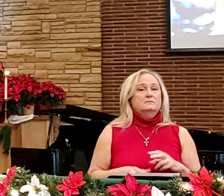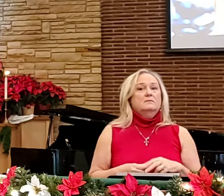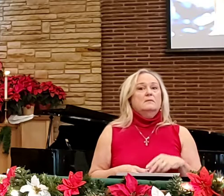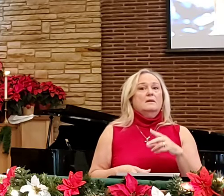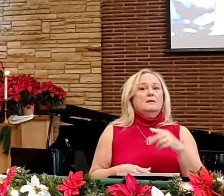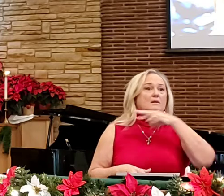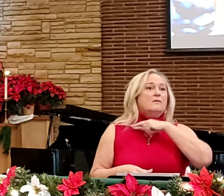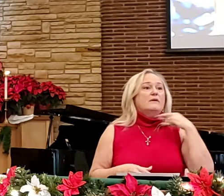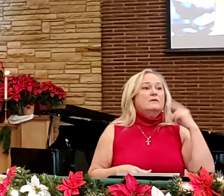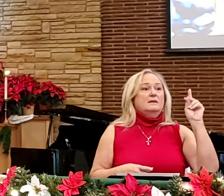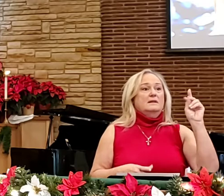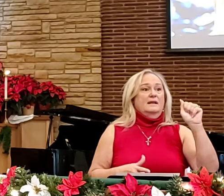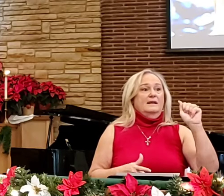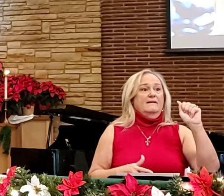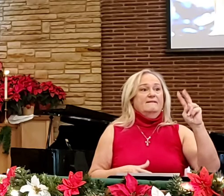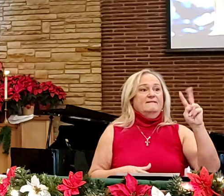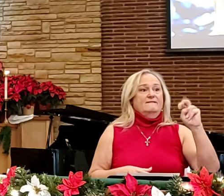and for Reverend Dave.